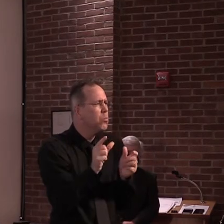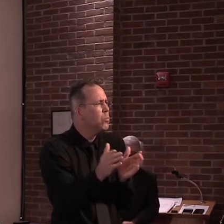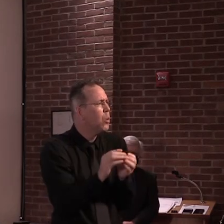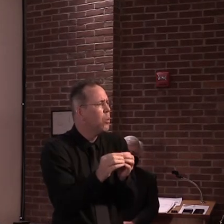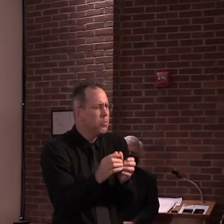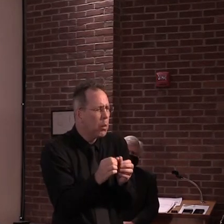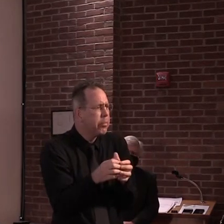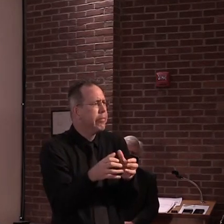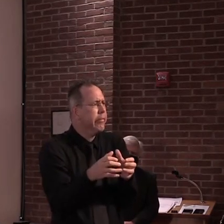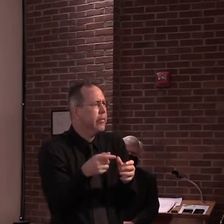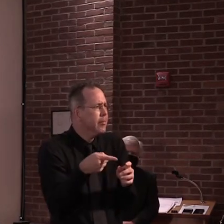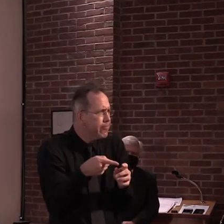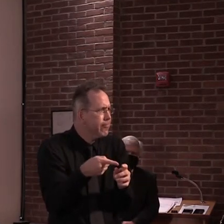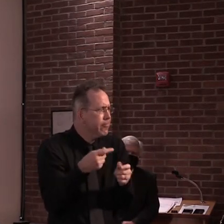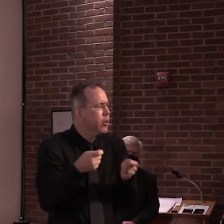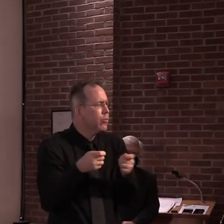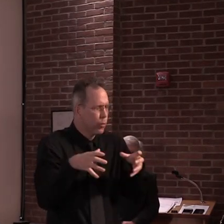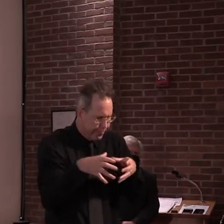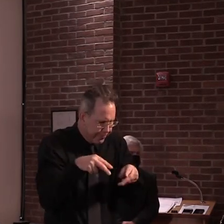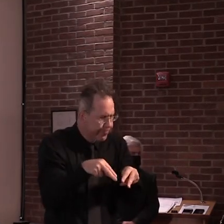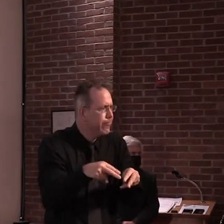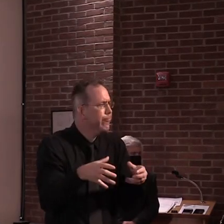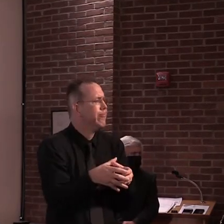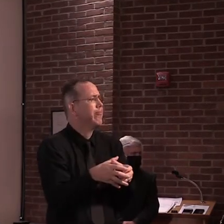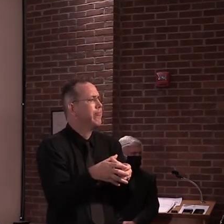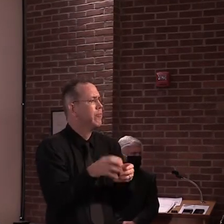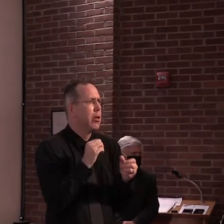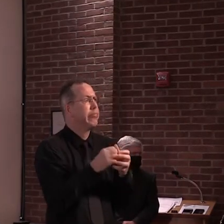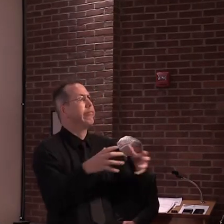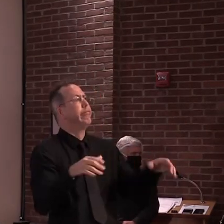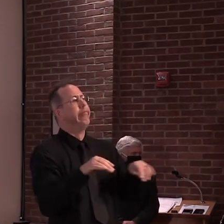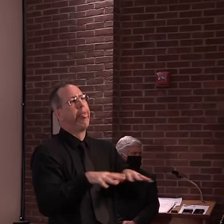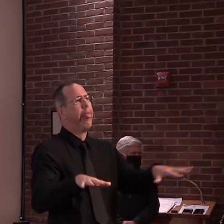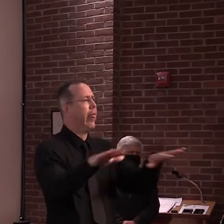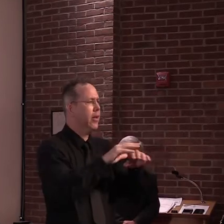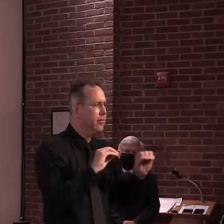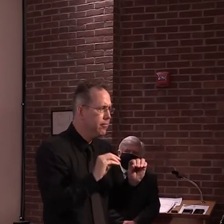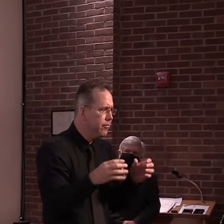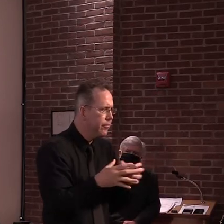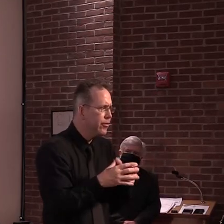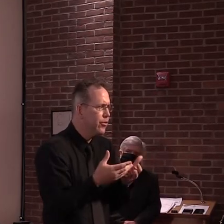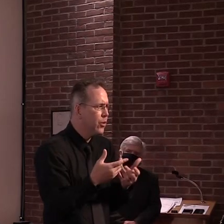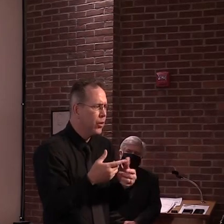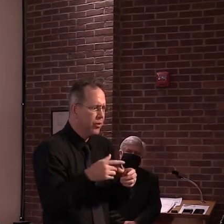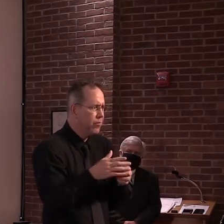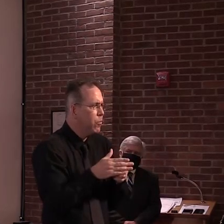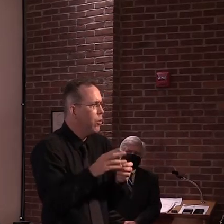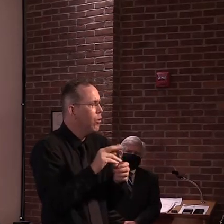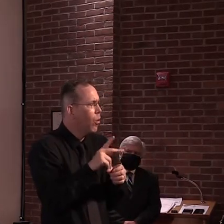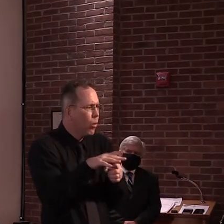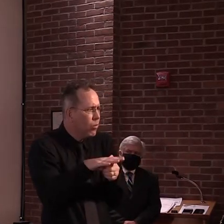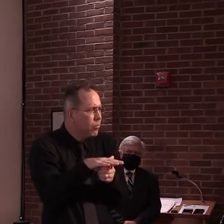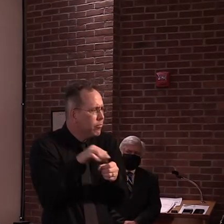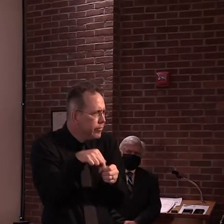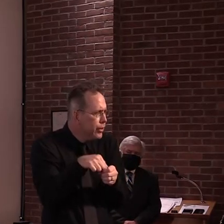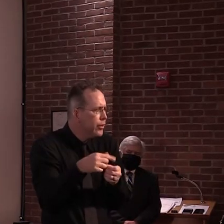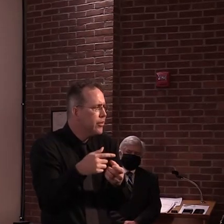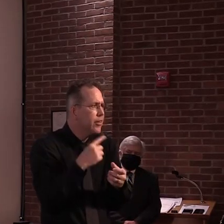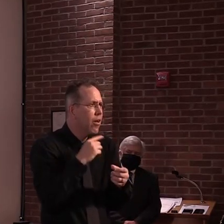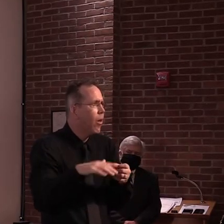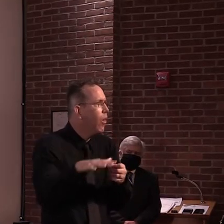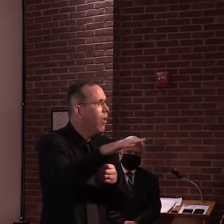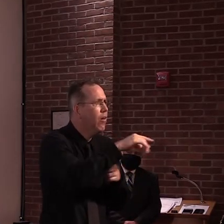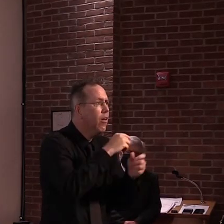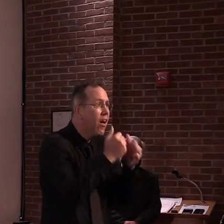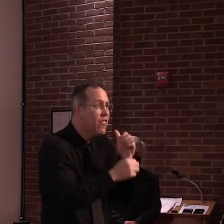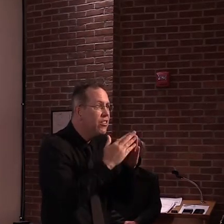is a true outbreak in one particular part of the state with a lot of factors behind it that